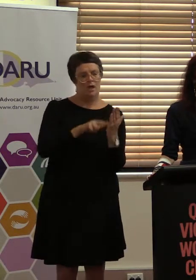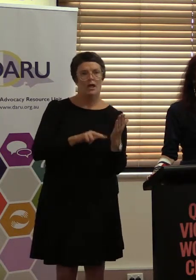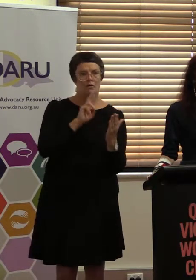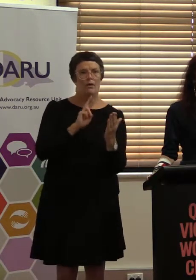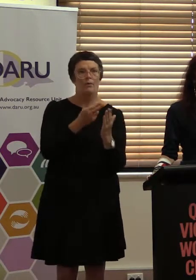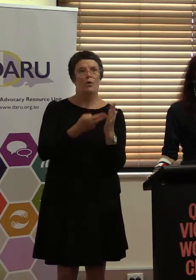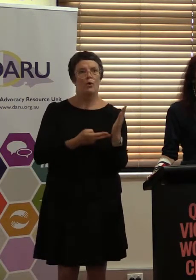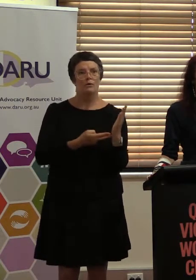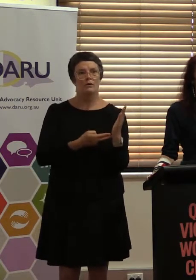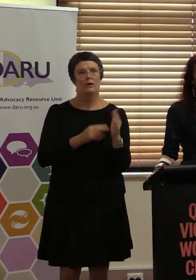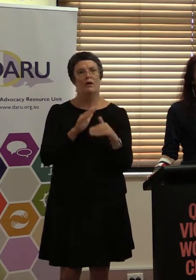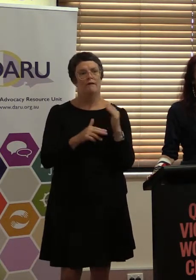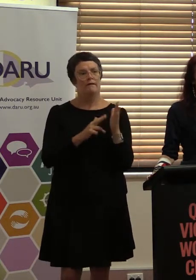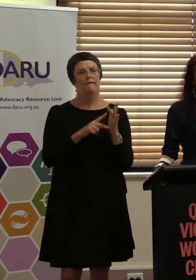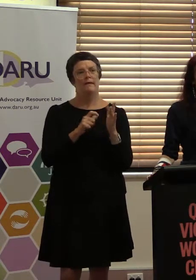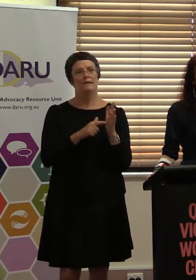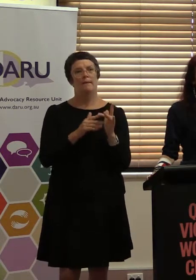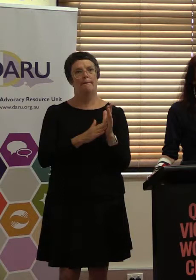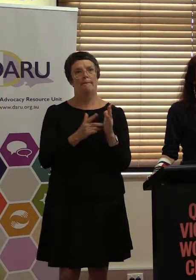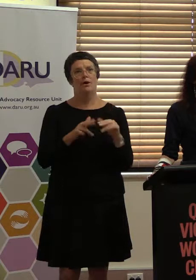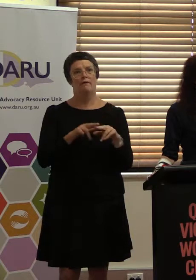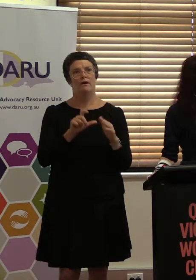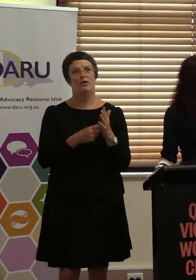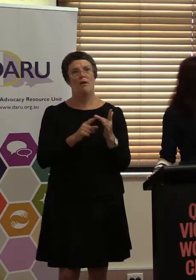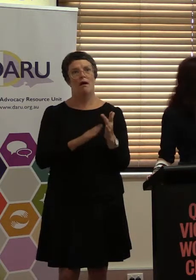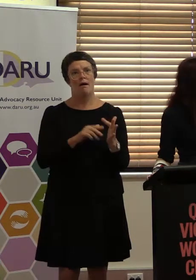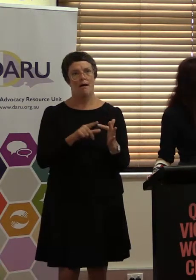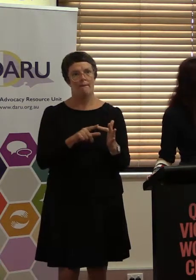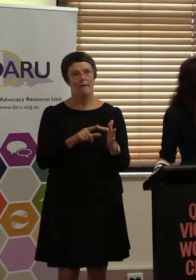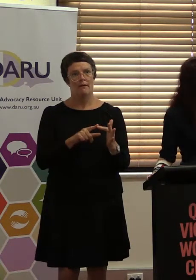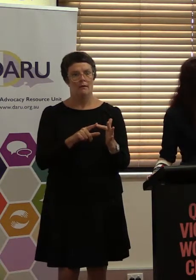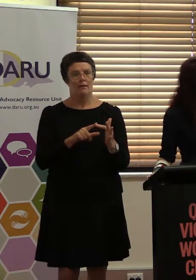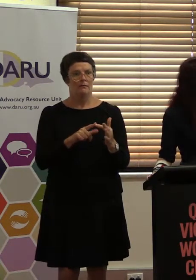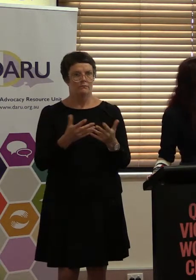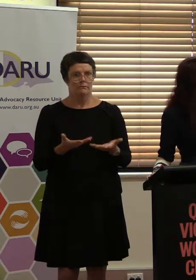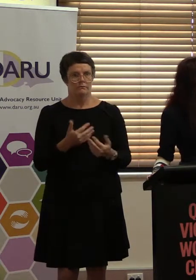being a victim of crime and attempting to report that to the police.